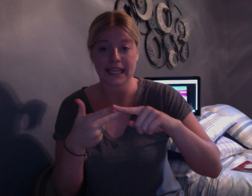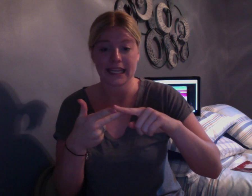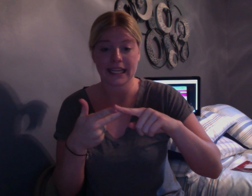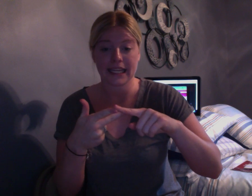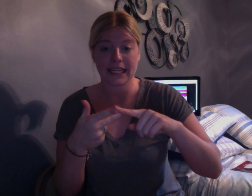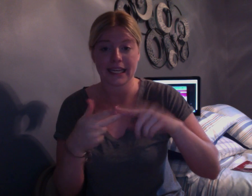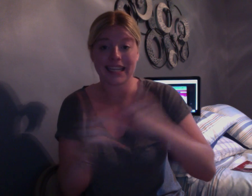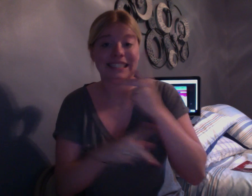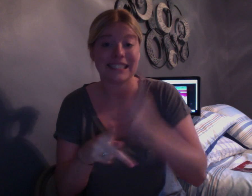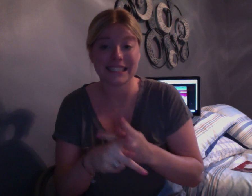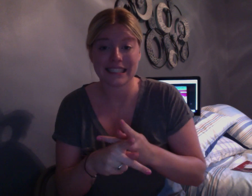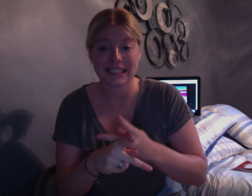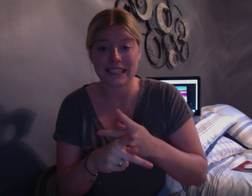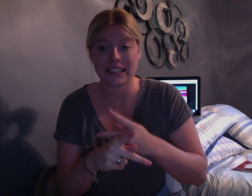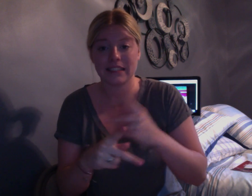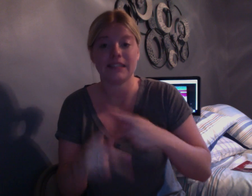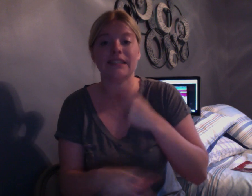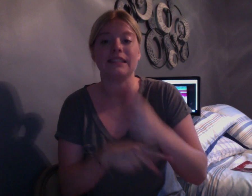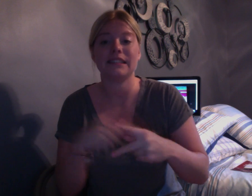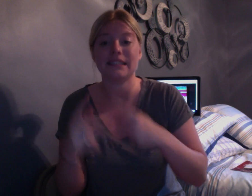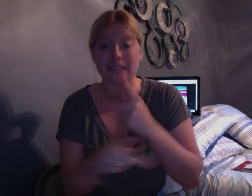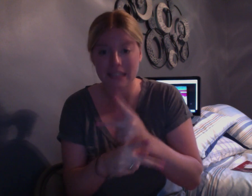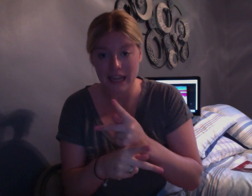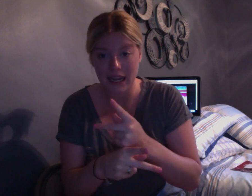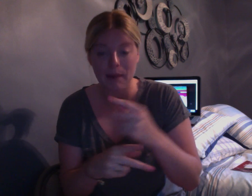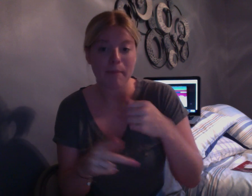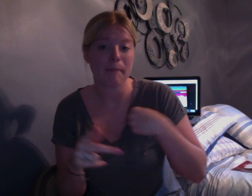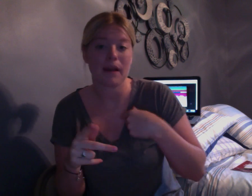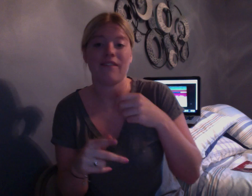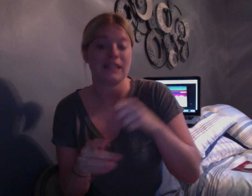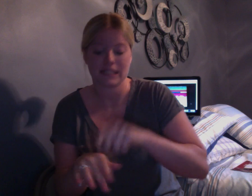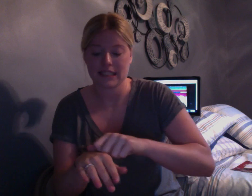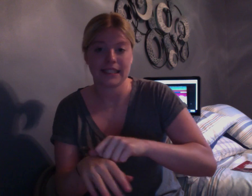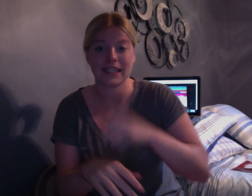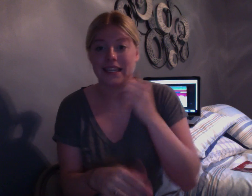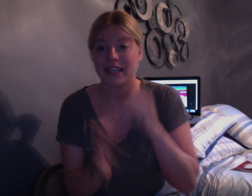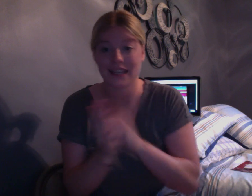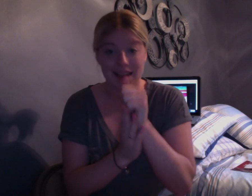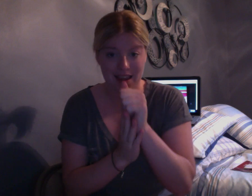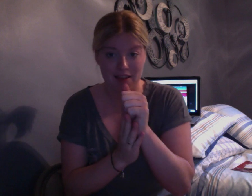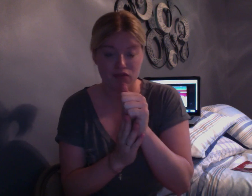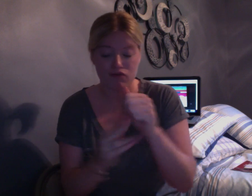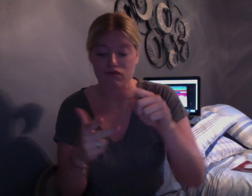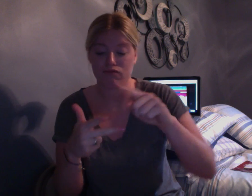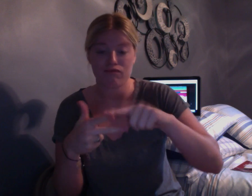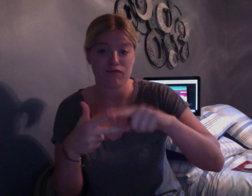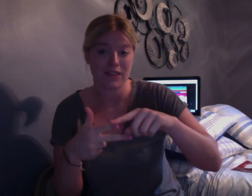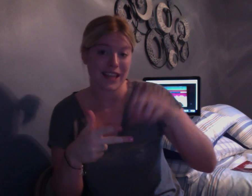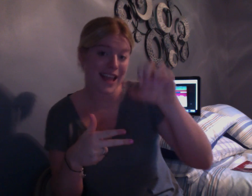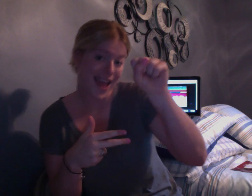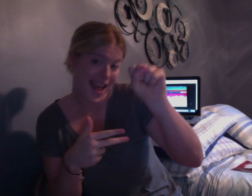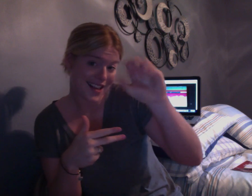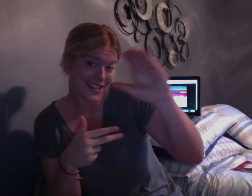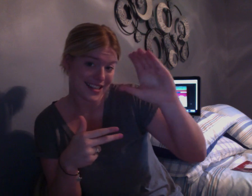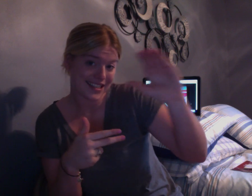from cells in the epidermis known as squamous cells. Squamous cell carcinomas are more dangerous than BCC because they have a greater